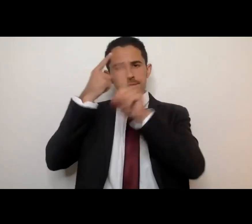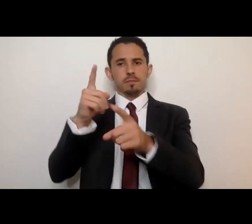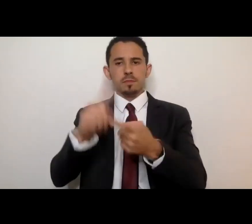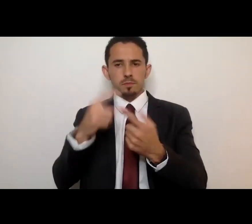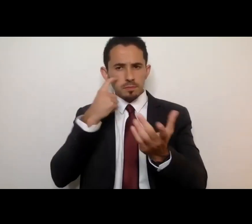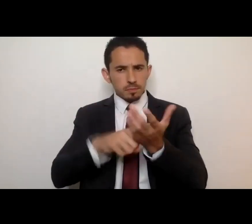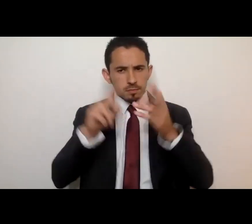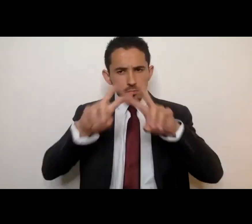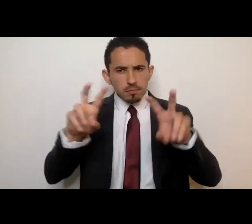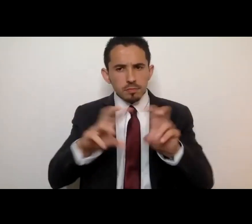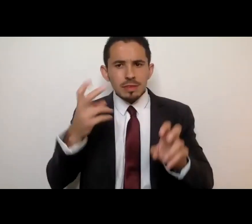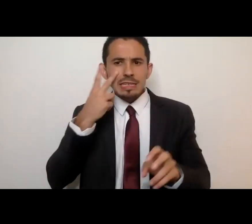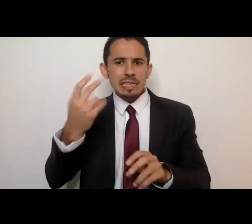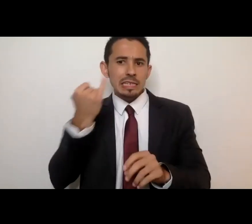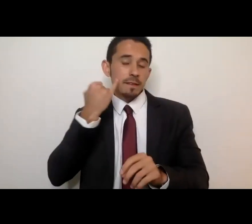Second, using SPR.